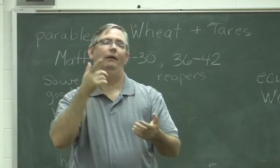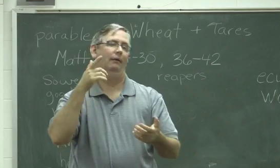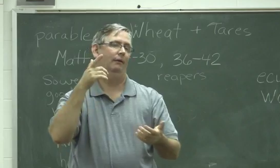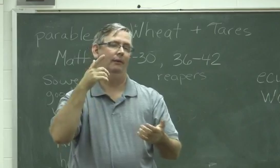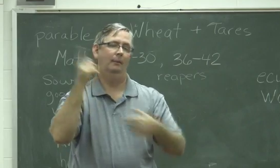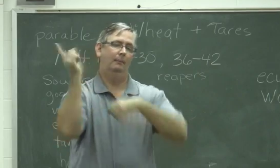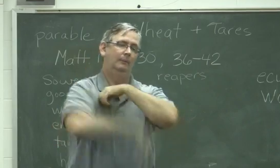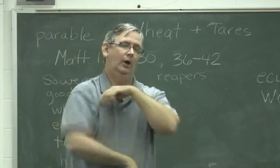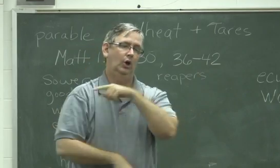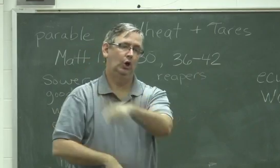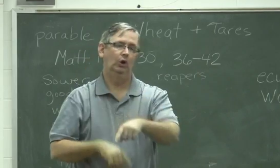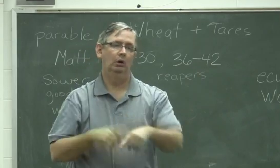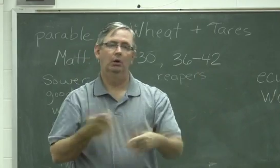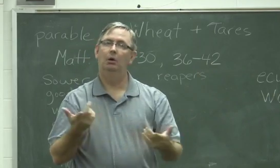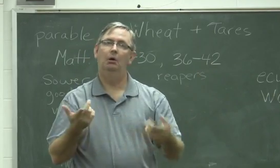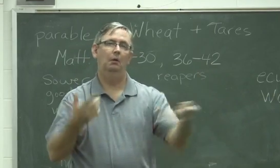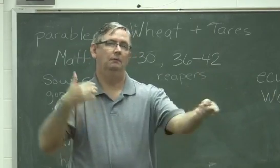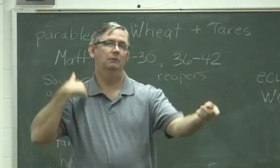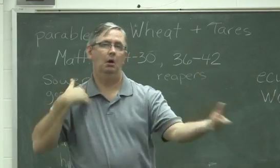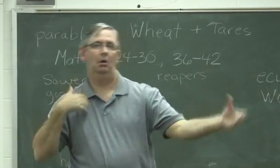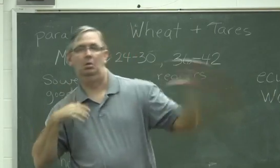We should be, there was a man